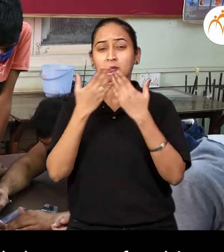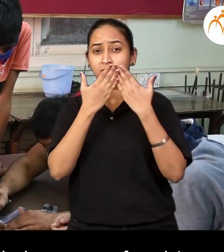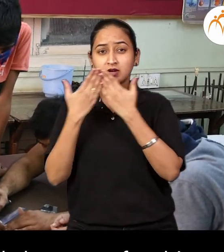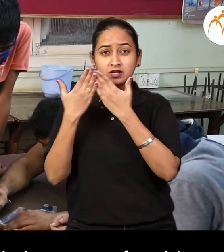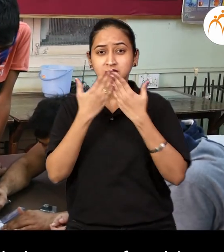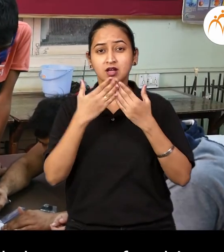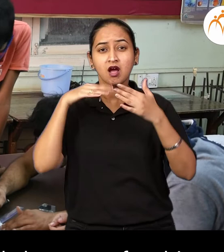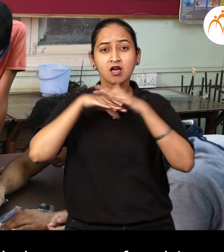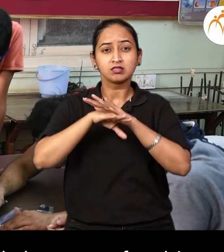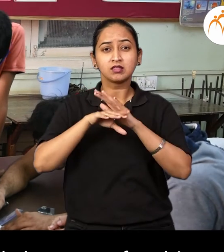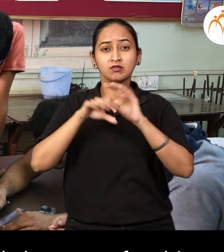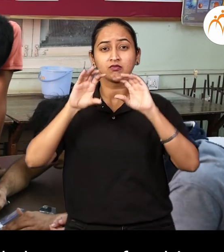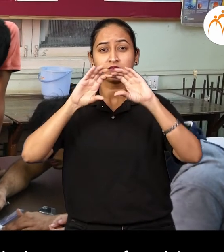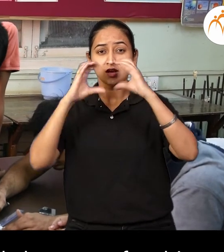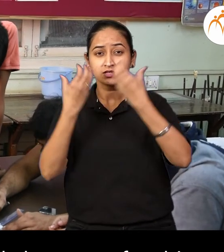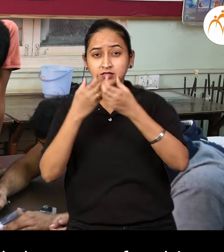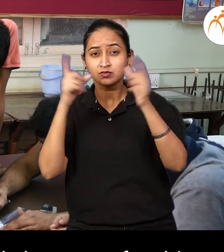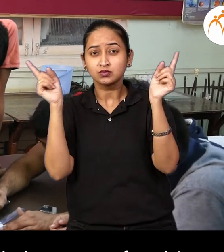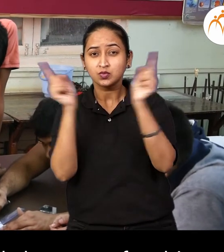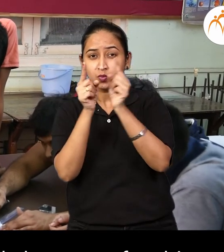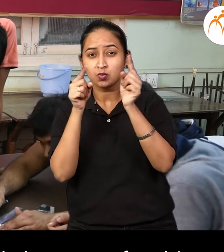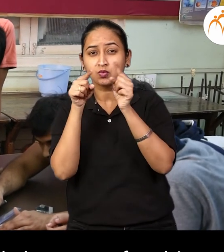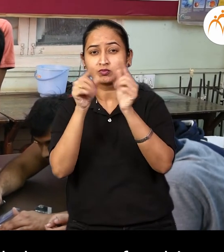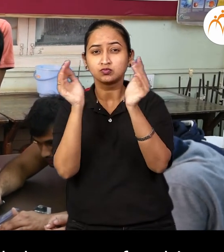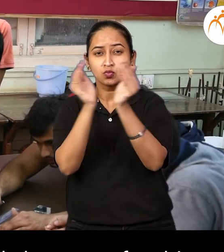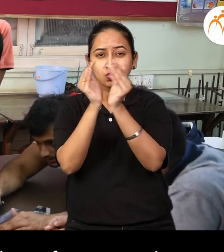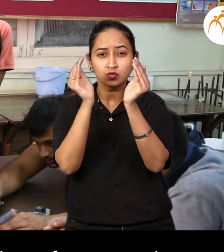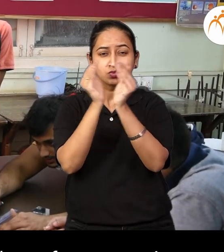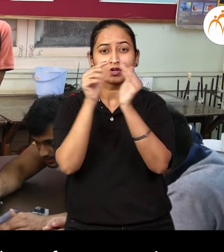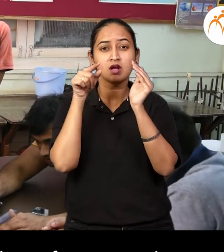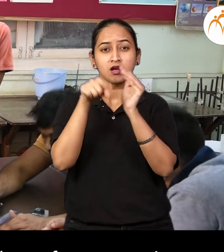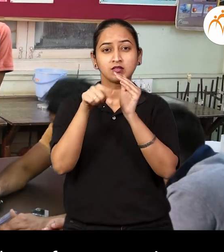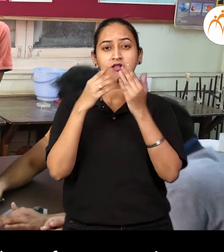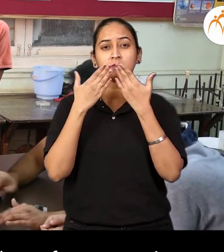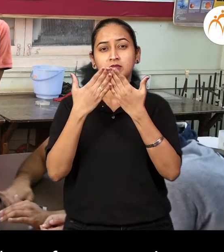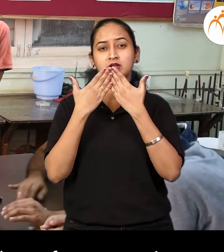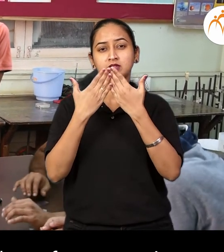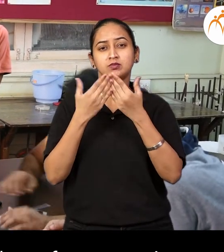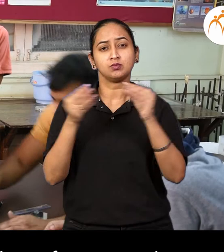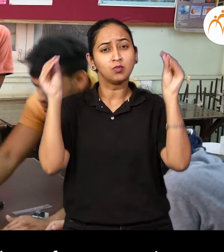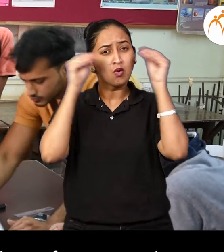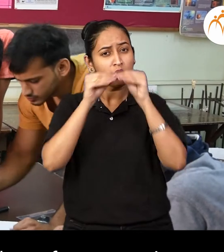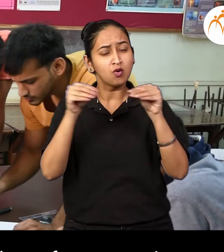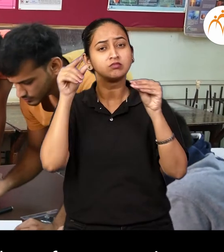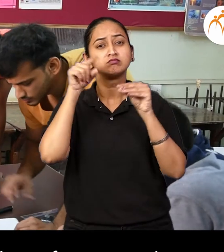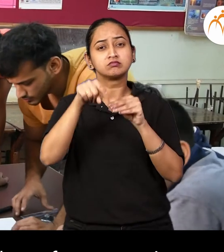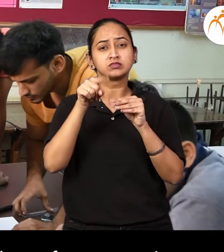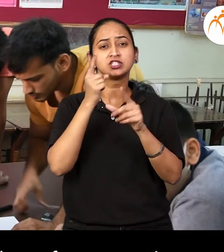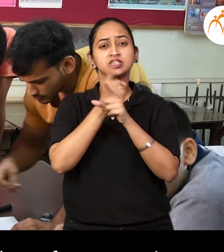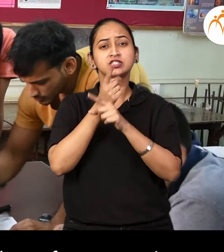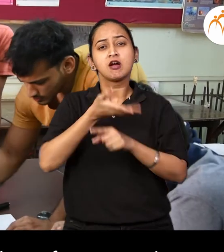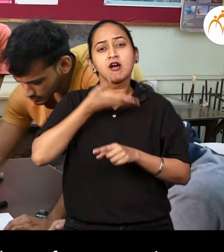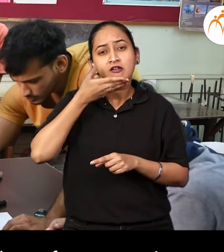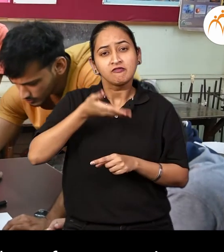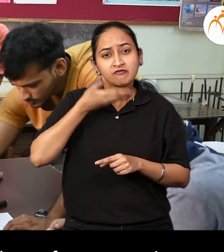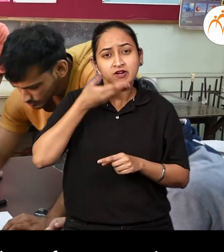another small classroom for this. These children study here